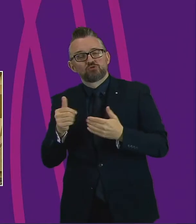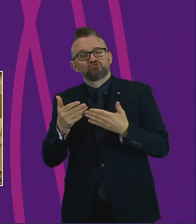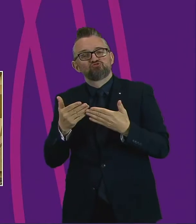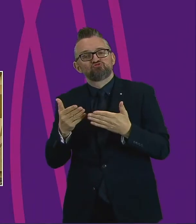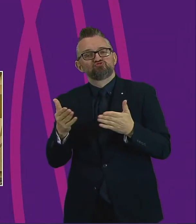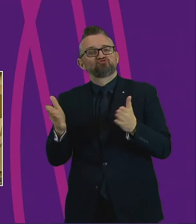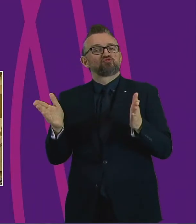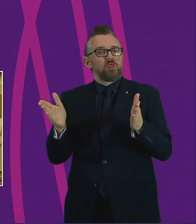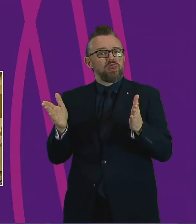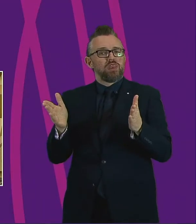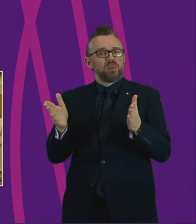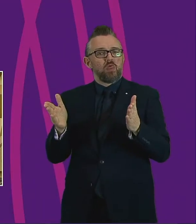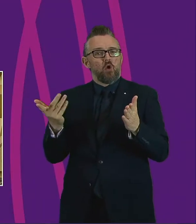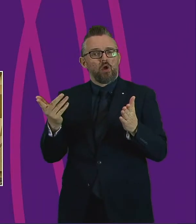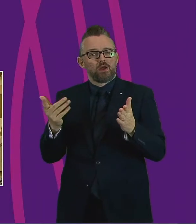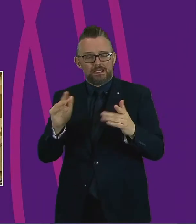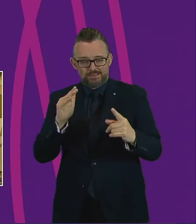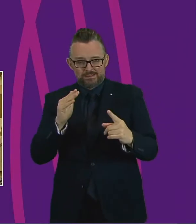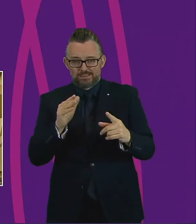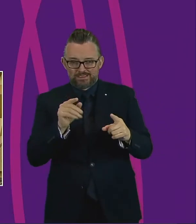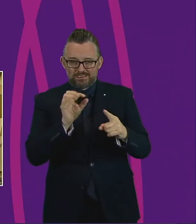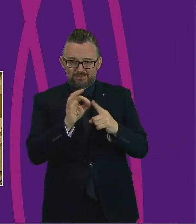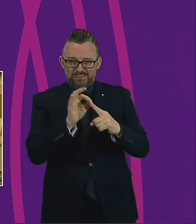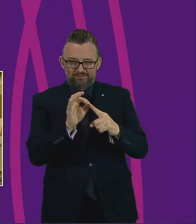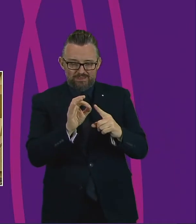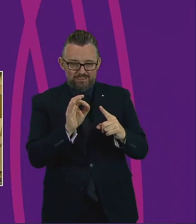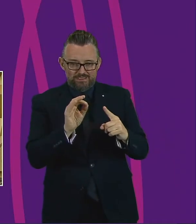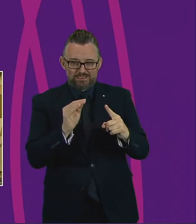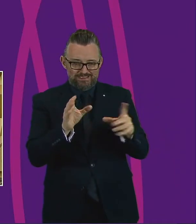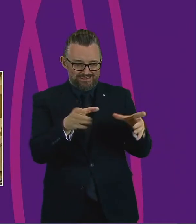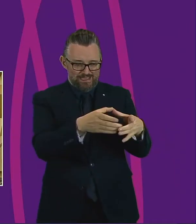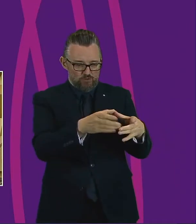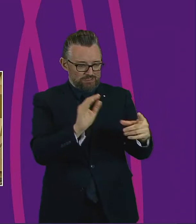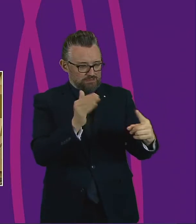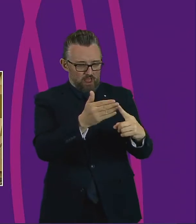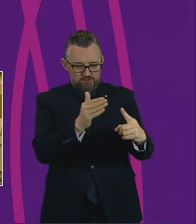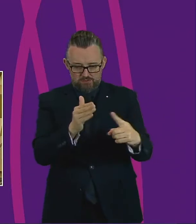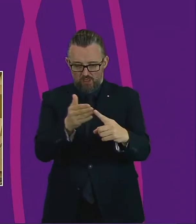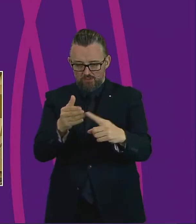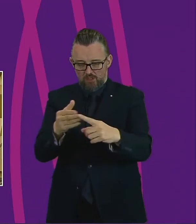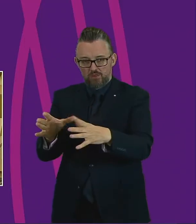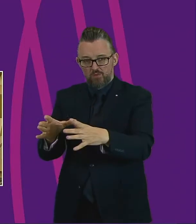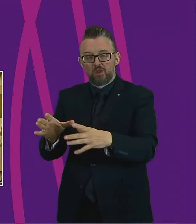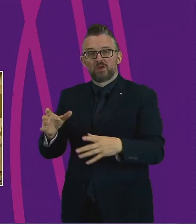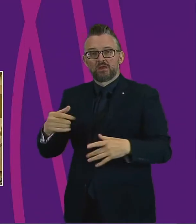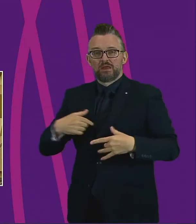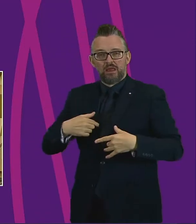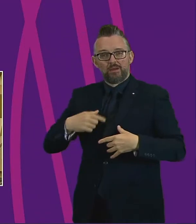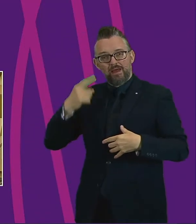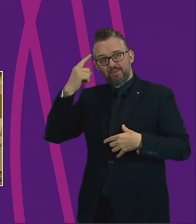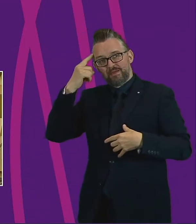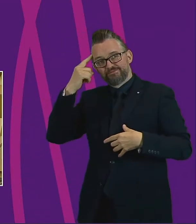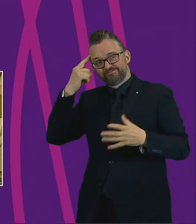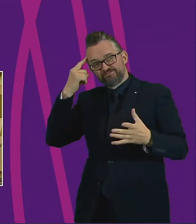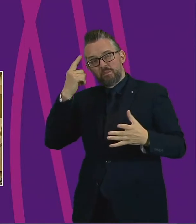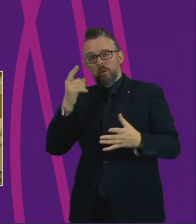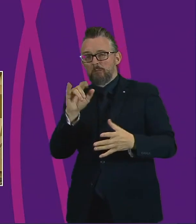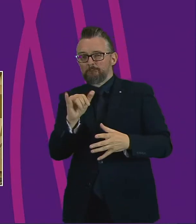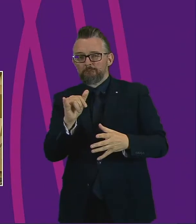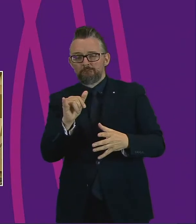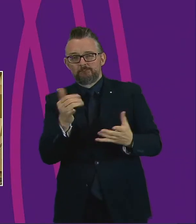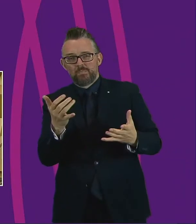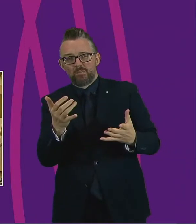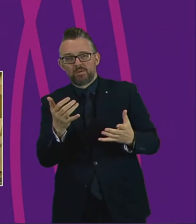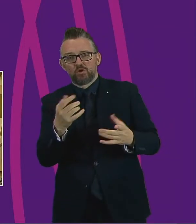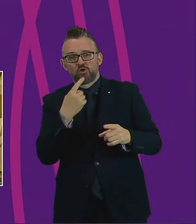as targeted to specific sectors that will have challenges for longer. And obviously, I'm thinking there not exclusively, but perhaps particularly